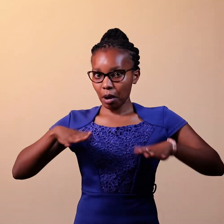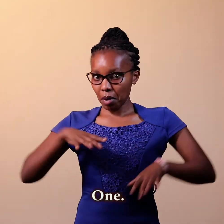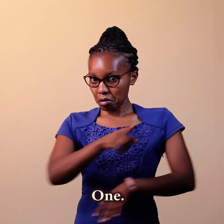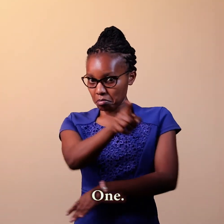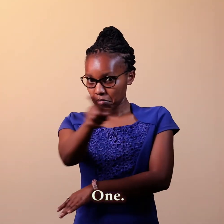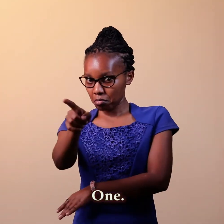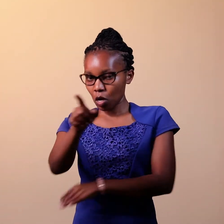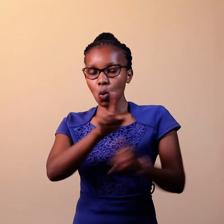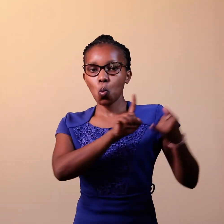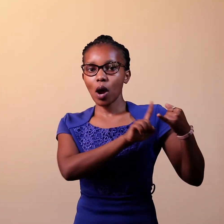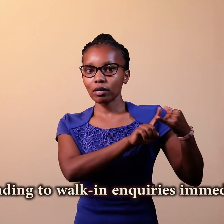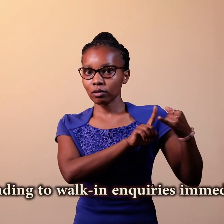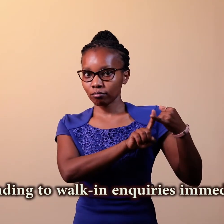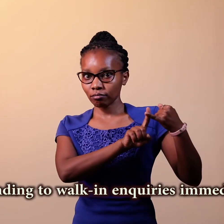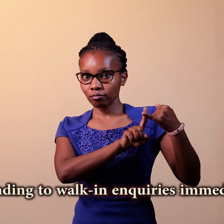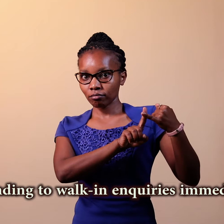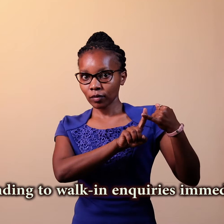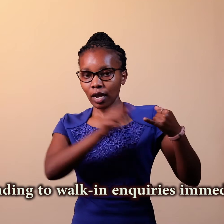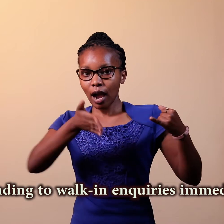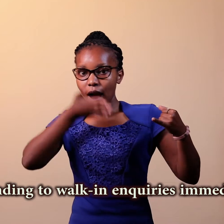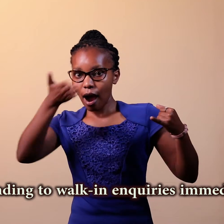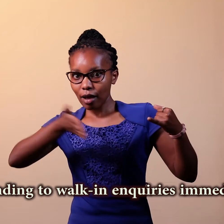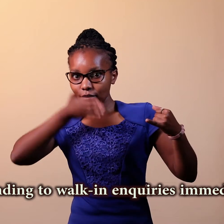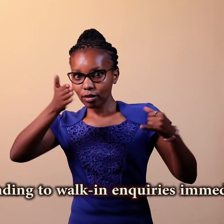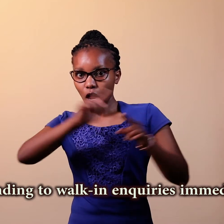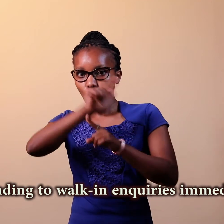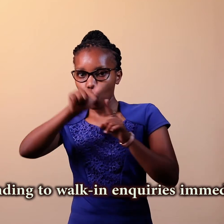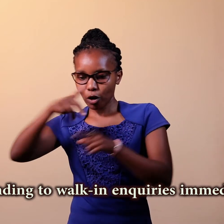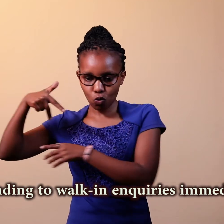One, responding to walk-in inquiries immediately.